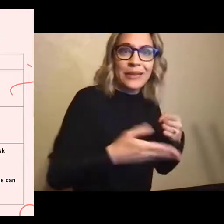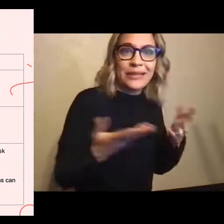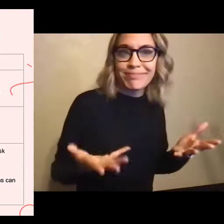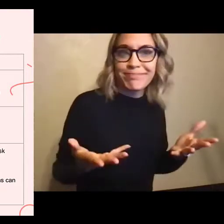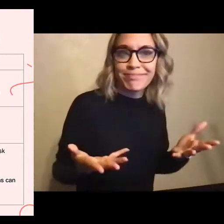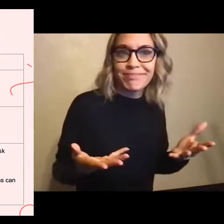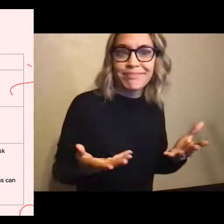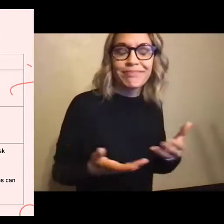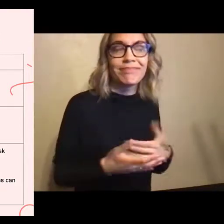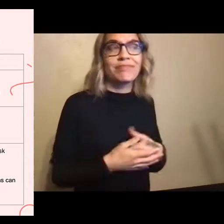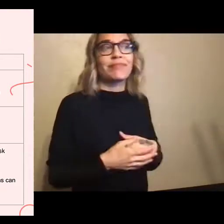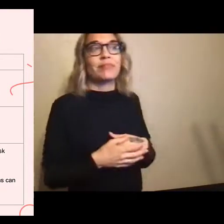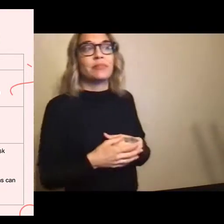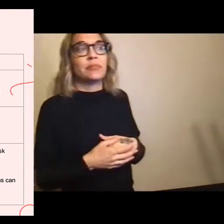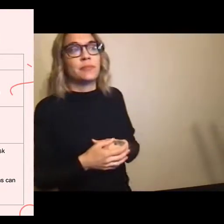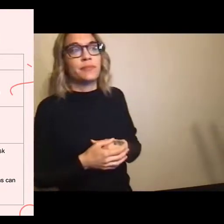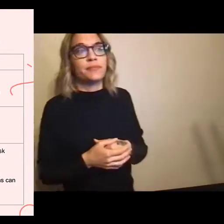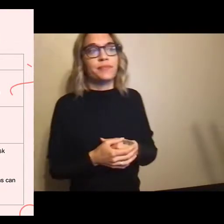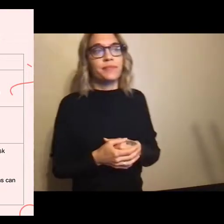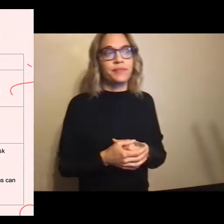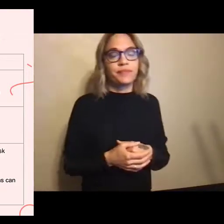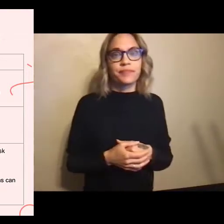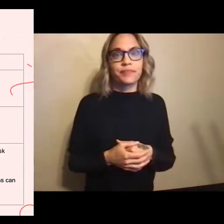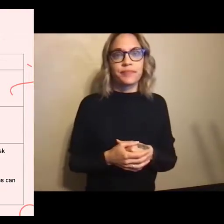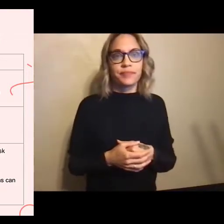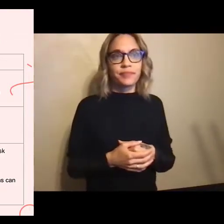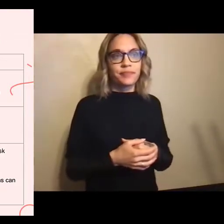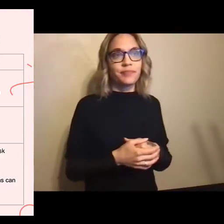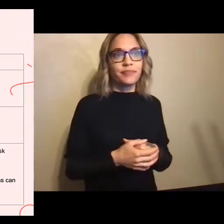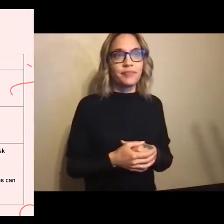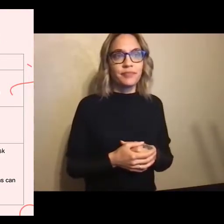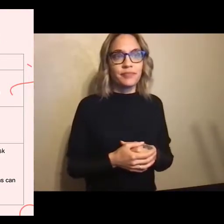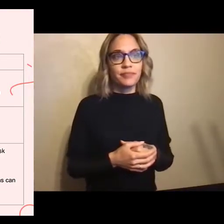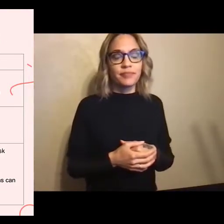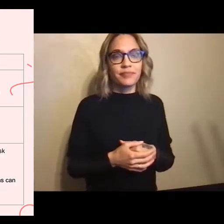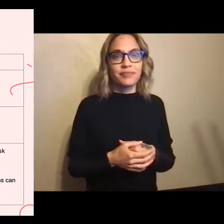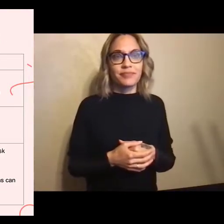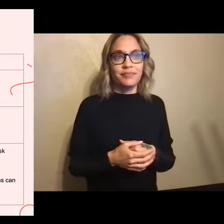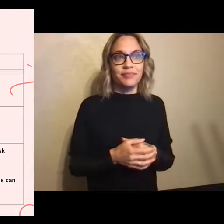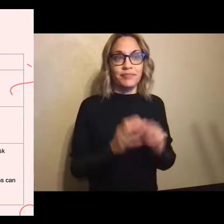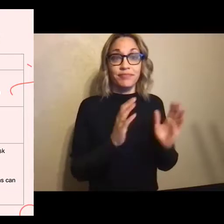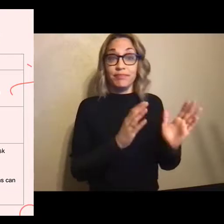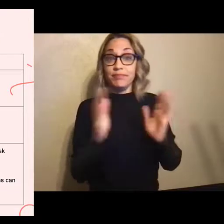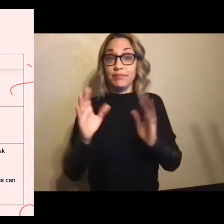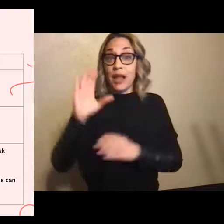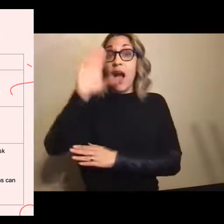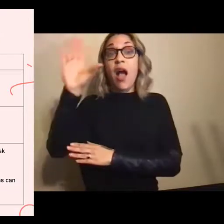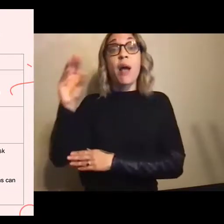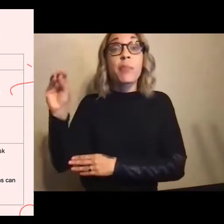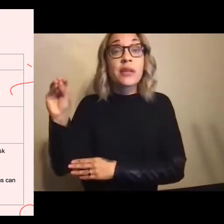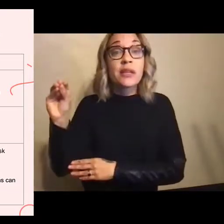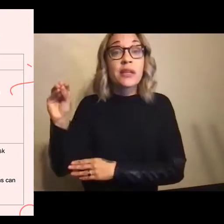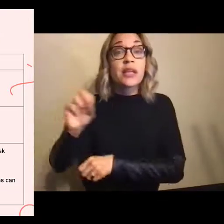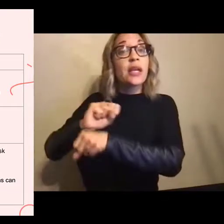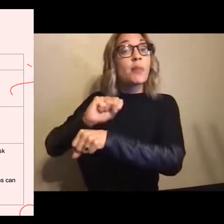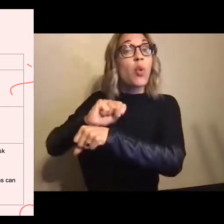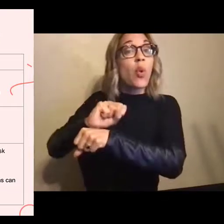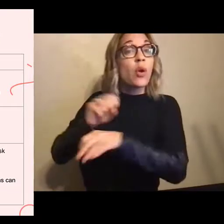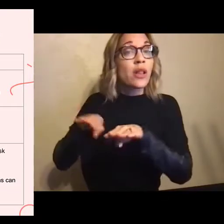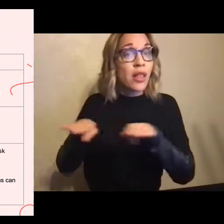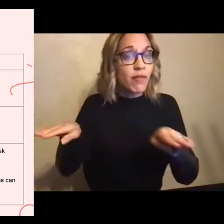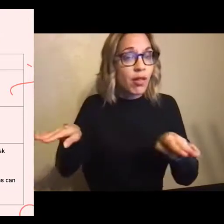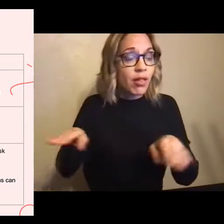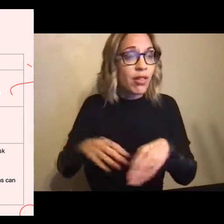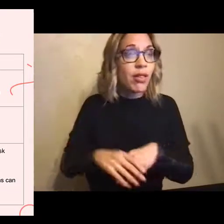one task at hand, and you're unable to complete it because of that. So that's on a personal level under that category. Now,